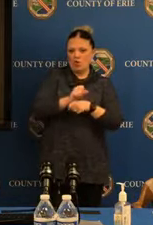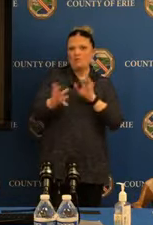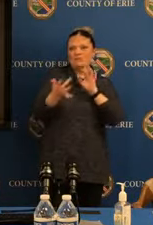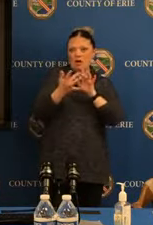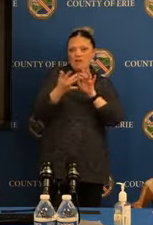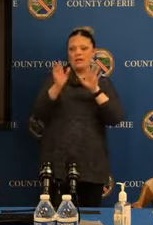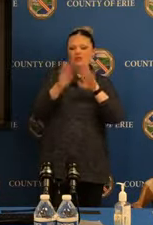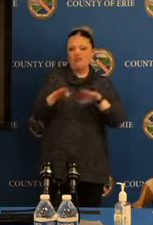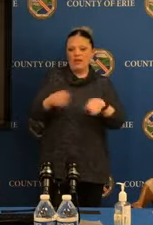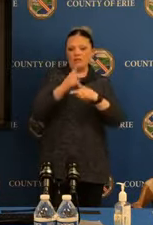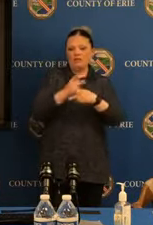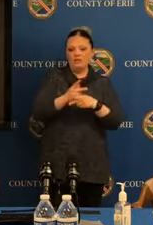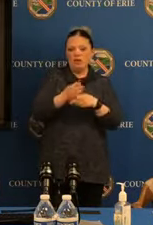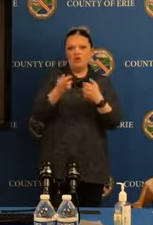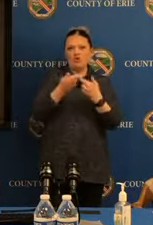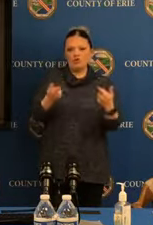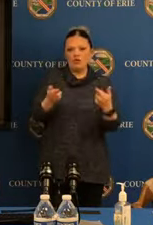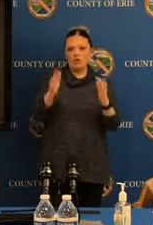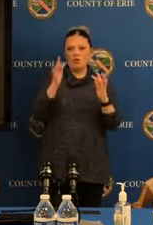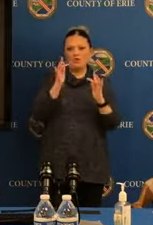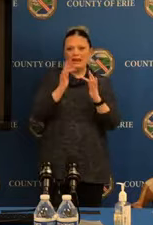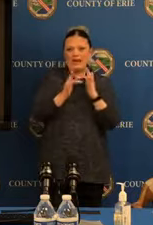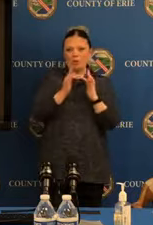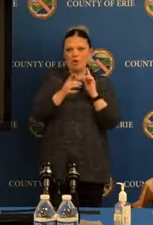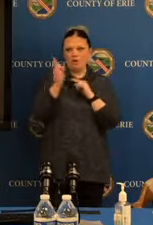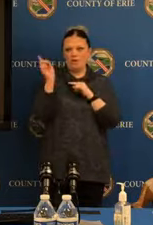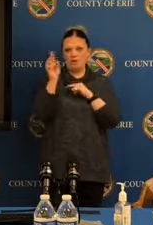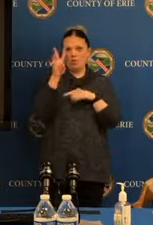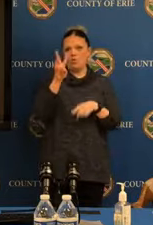Care Resource Network at the website here,